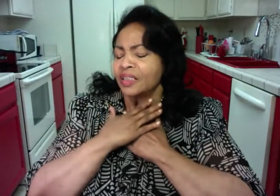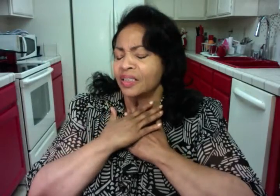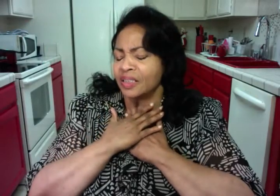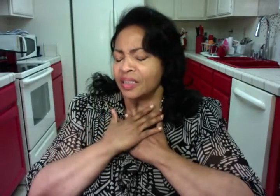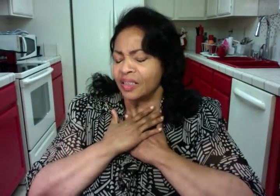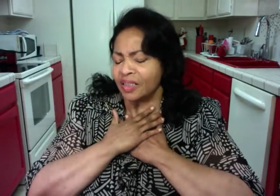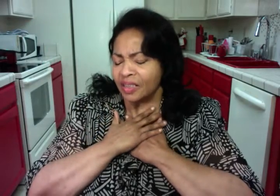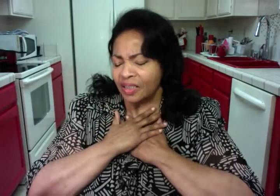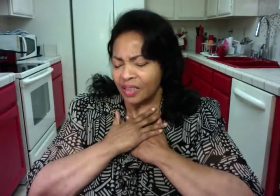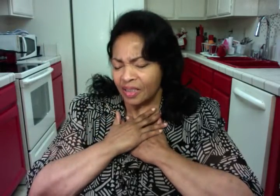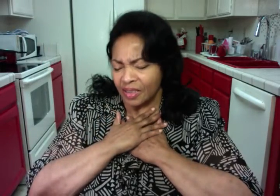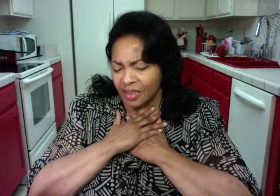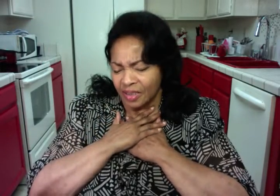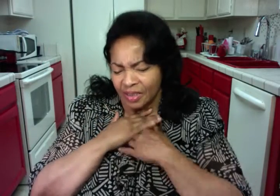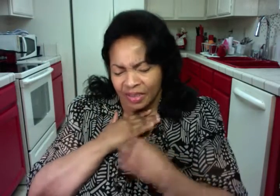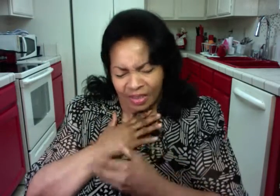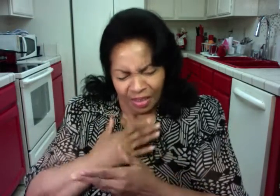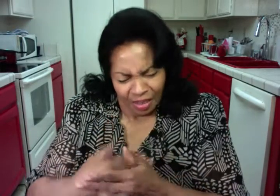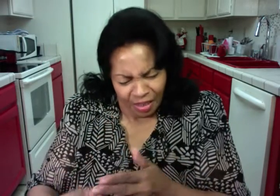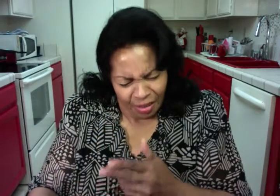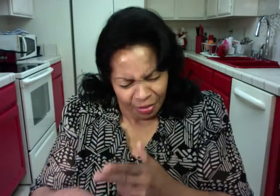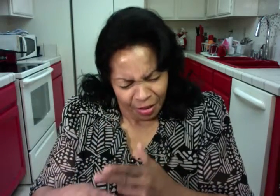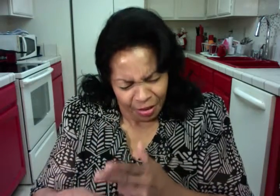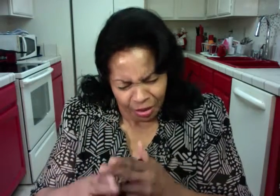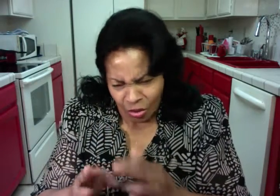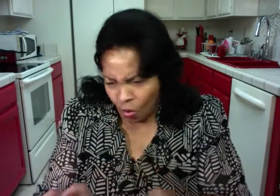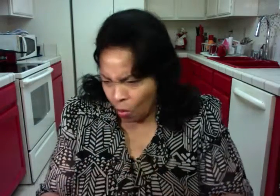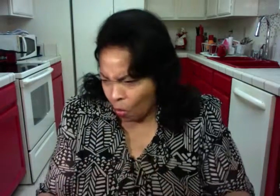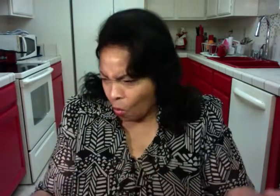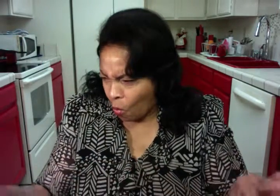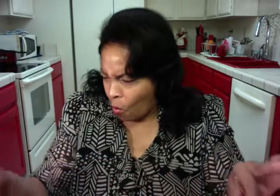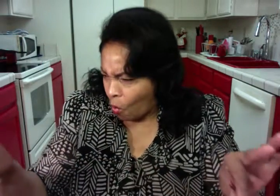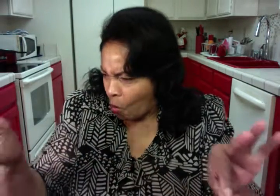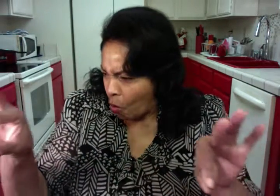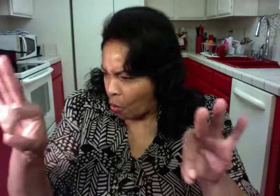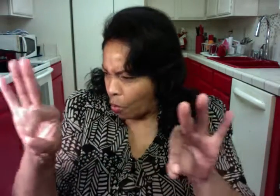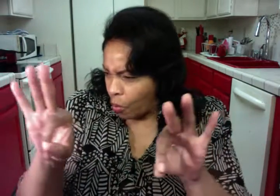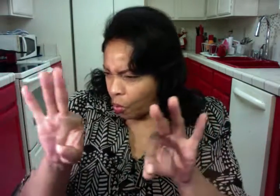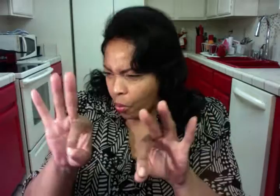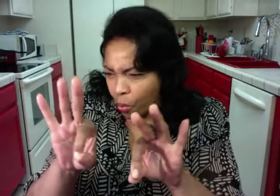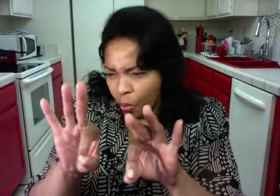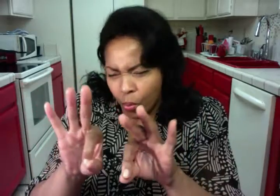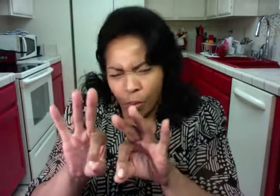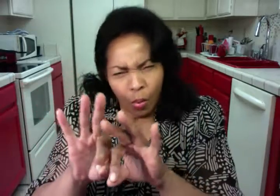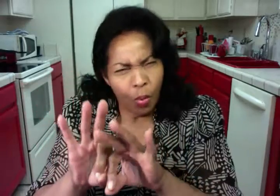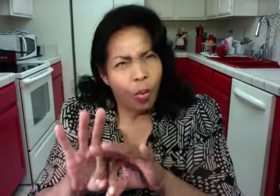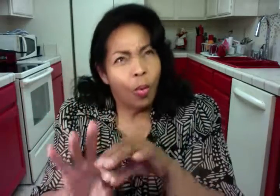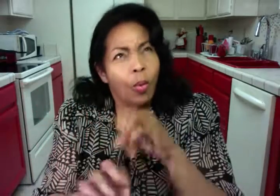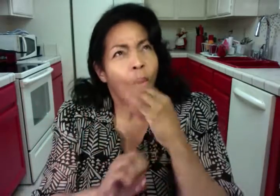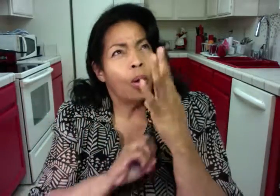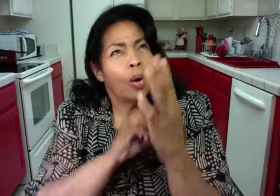This name is worthy of all